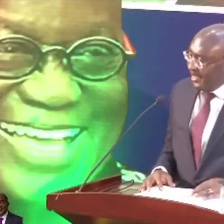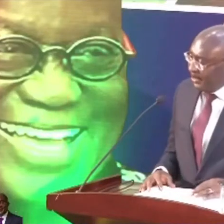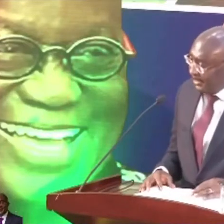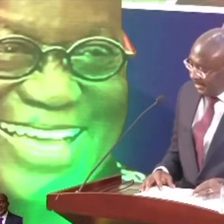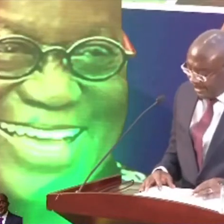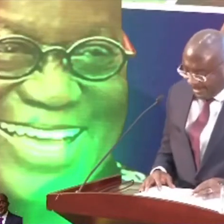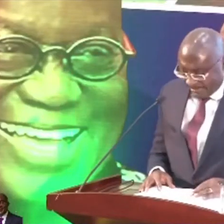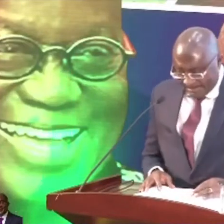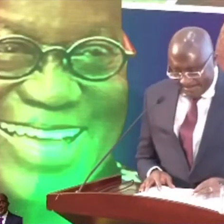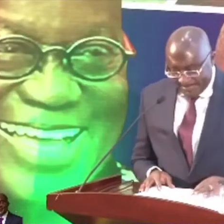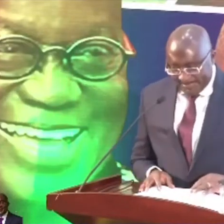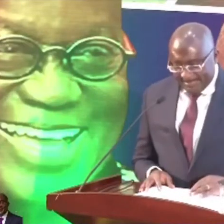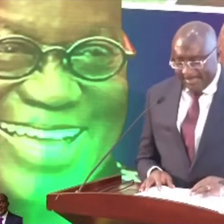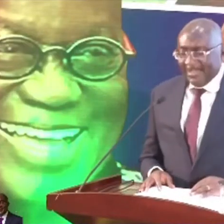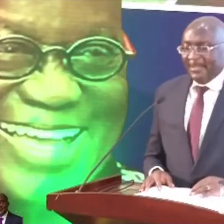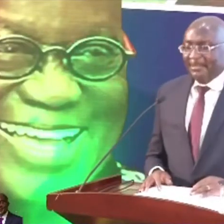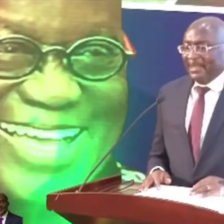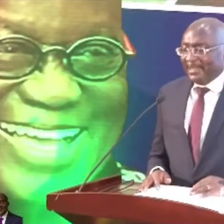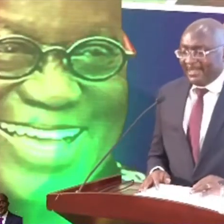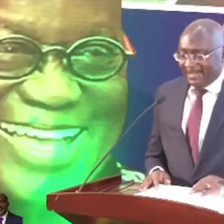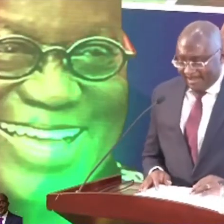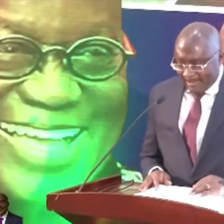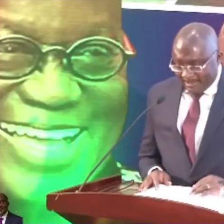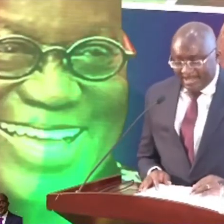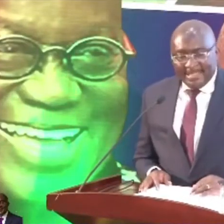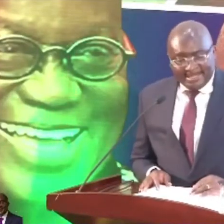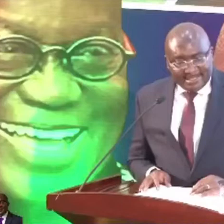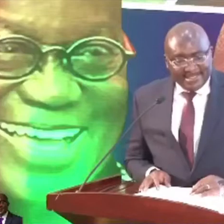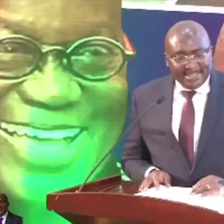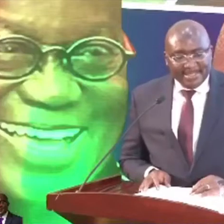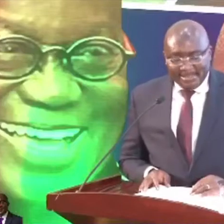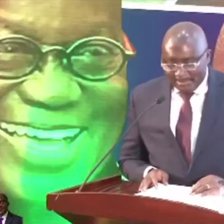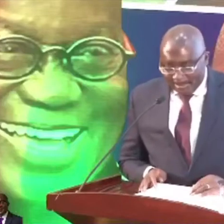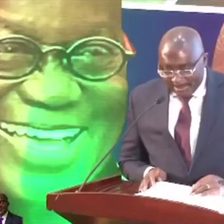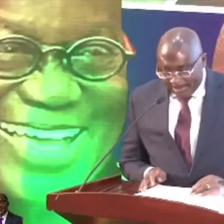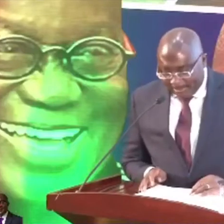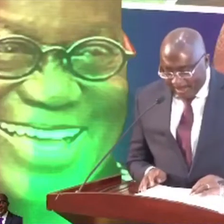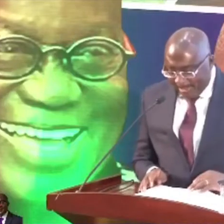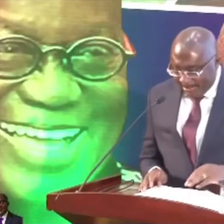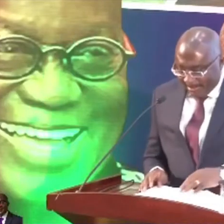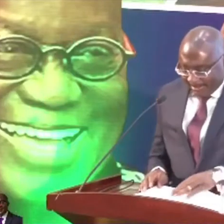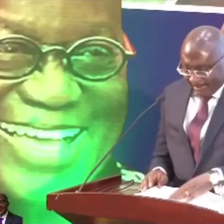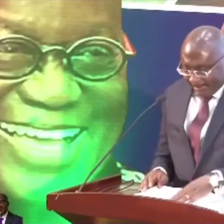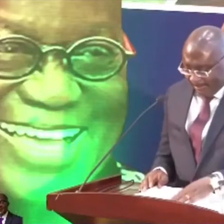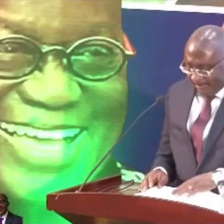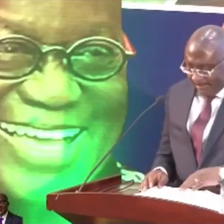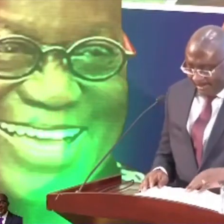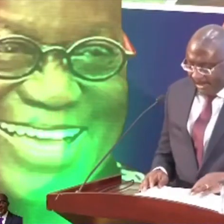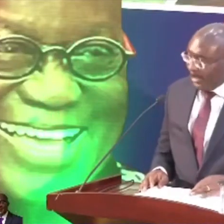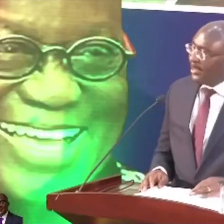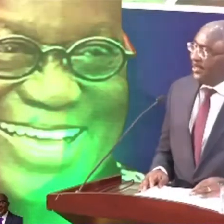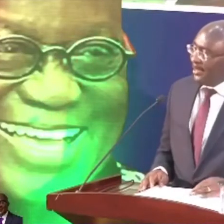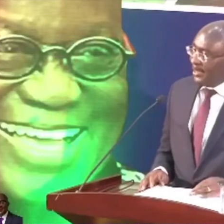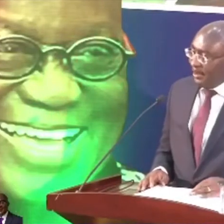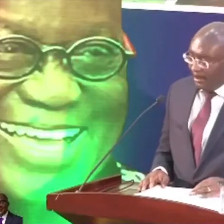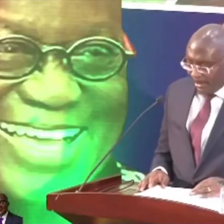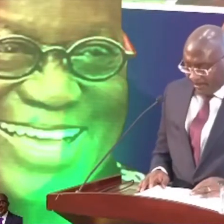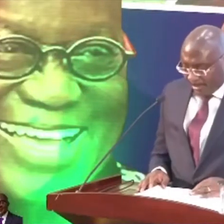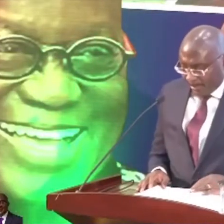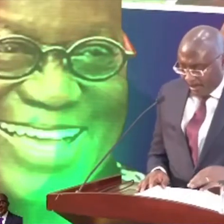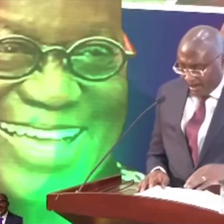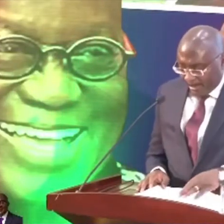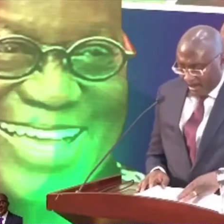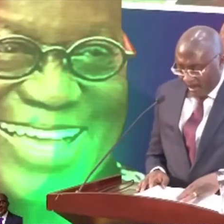Senior Minister, Ministers of State, Members of Parliament, Your Excellencies, members